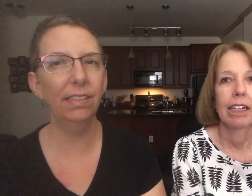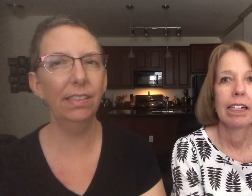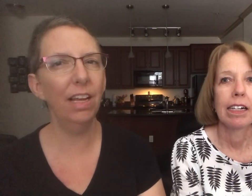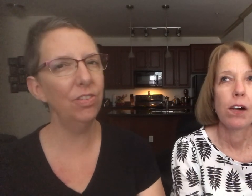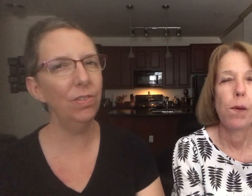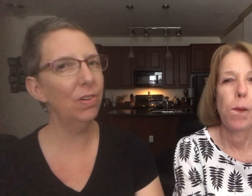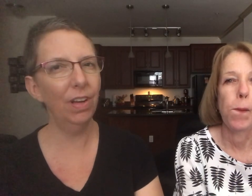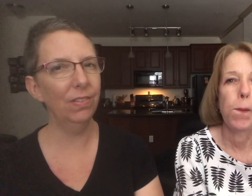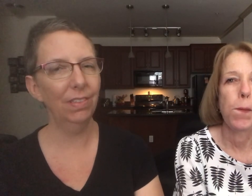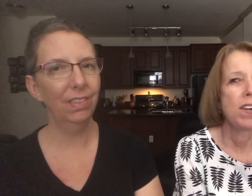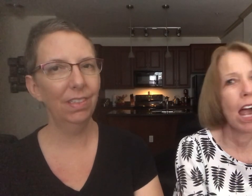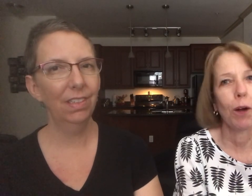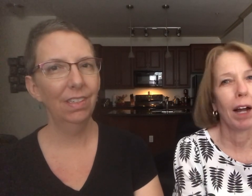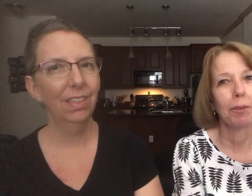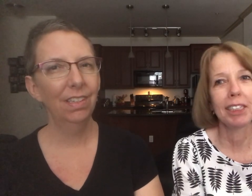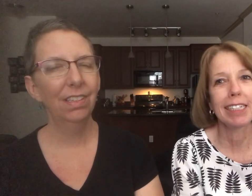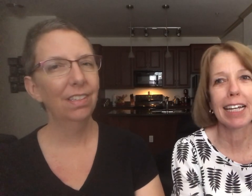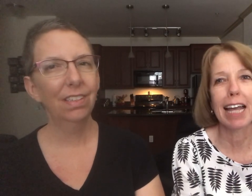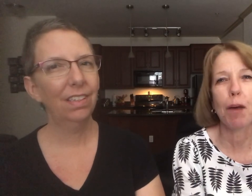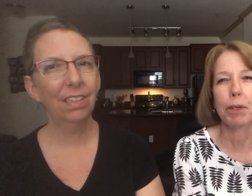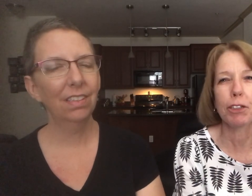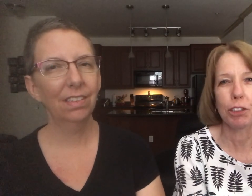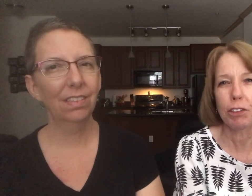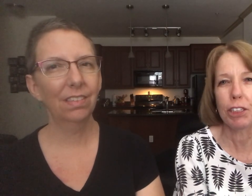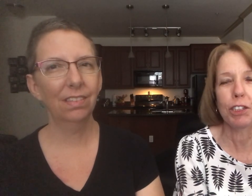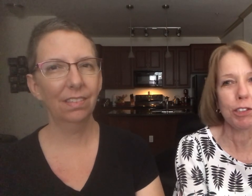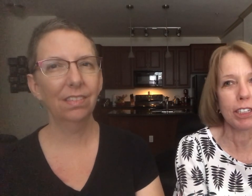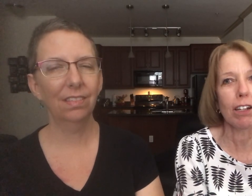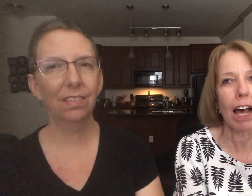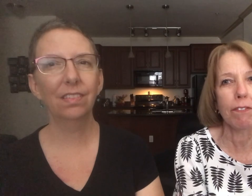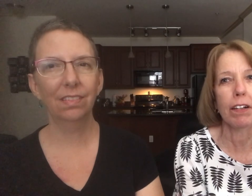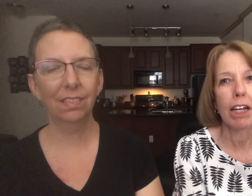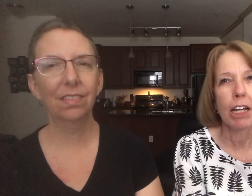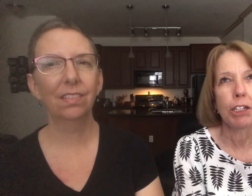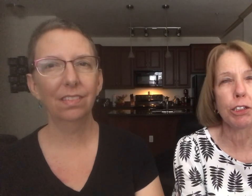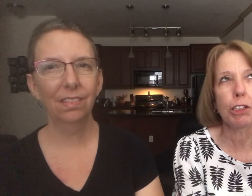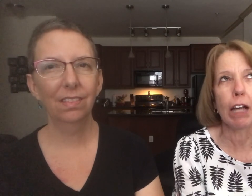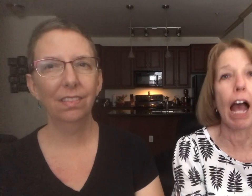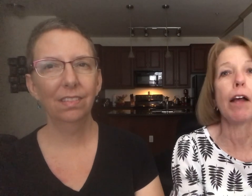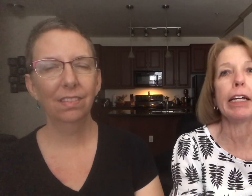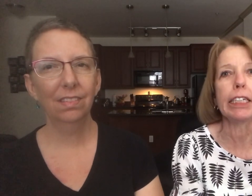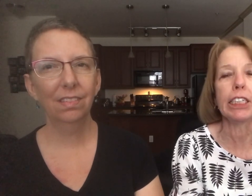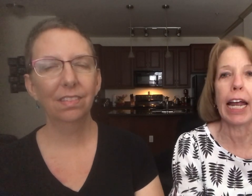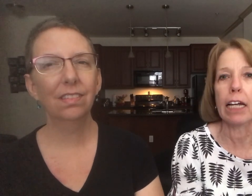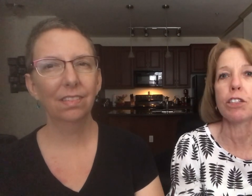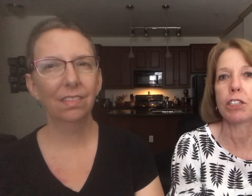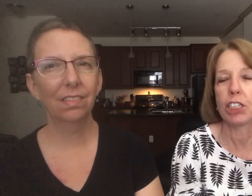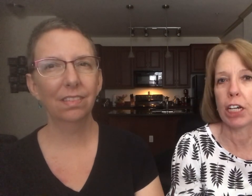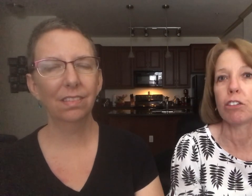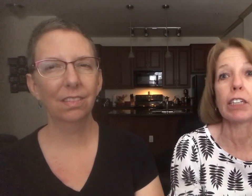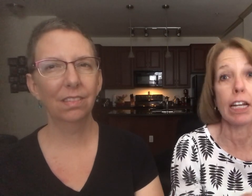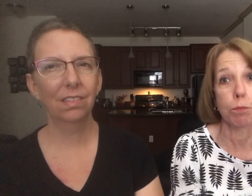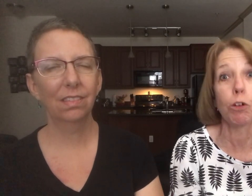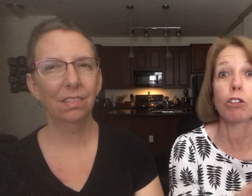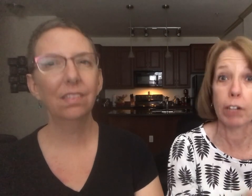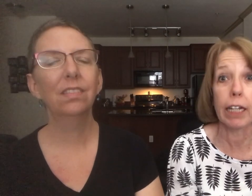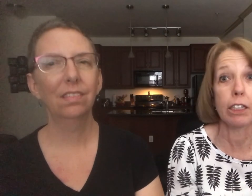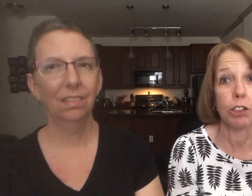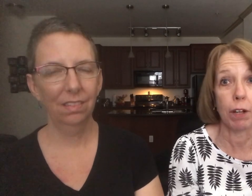Is that true or no? No, I wouldn't say that, because you still have a, each house generally has more ground than you have